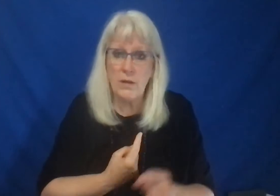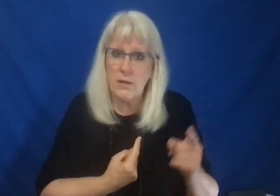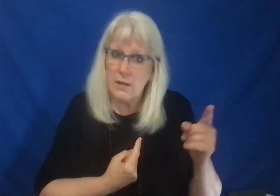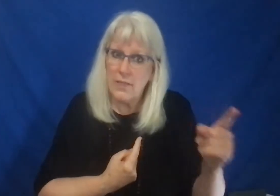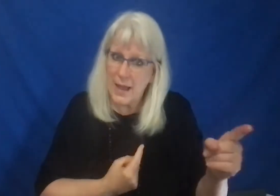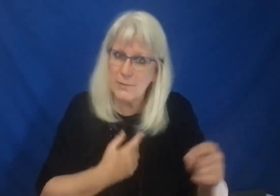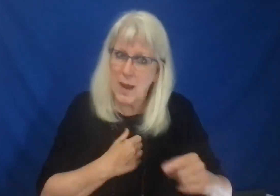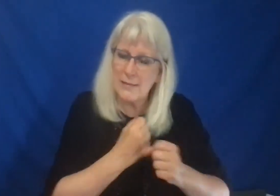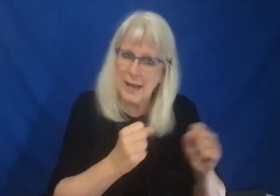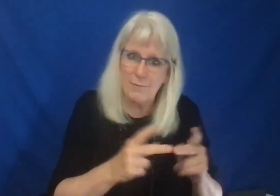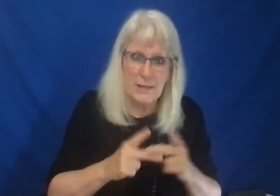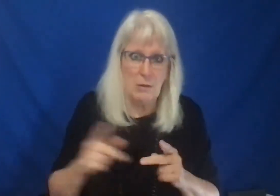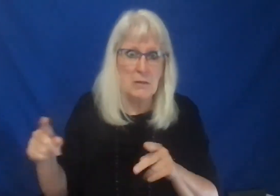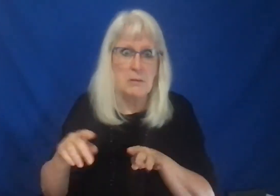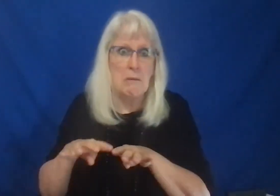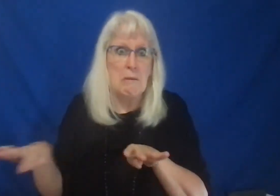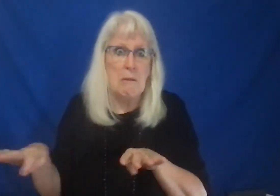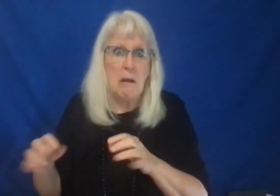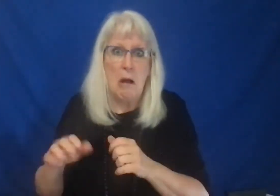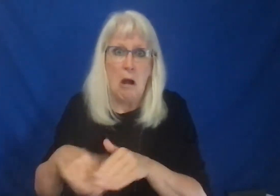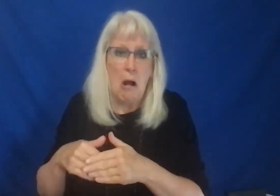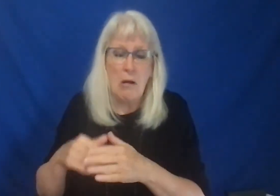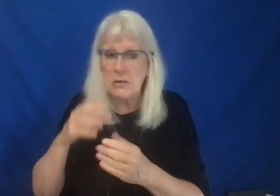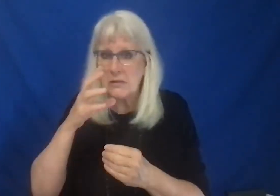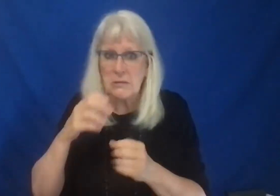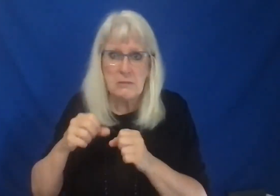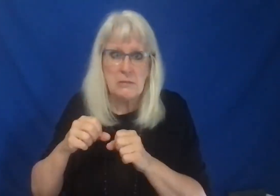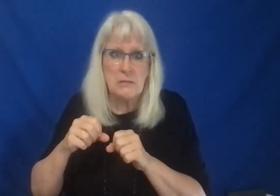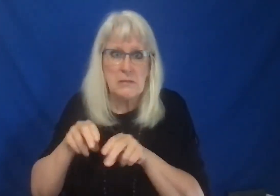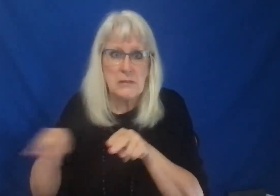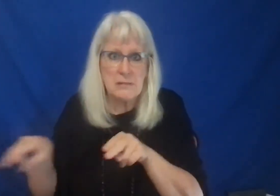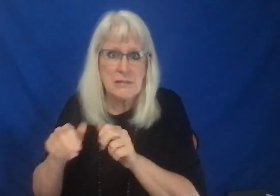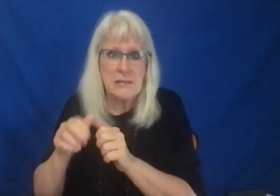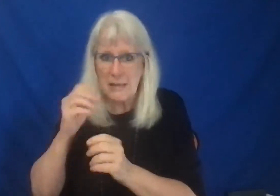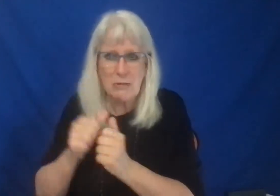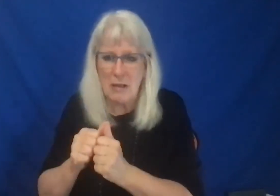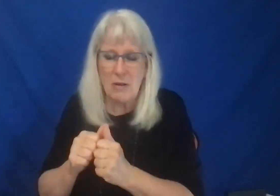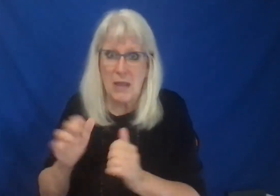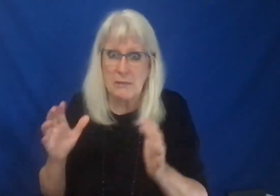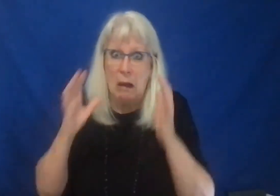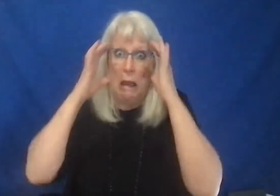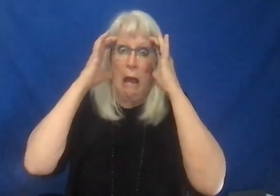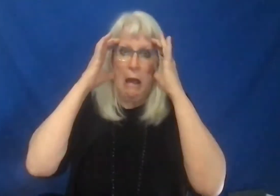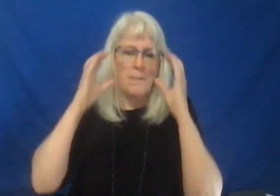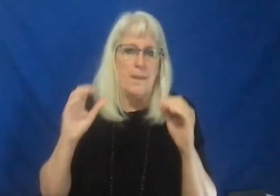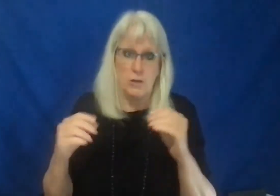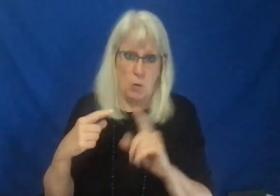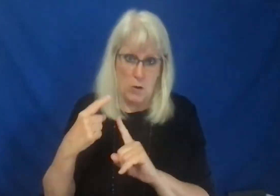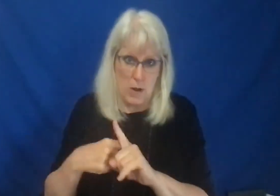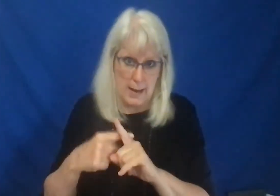learn. And that's, again, where my participation comes in, and my stretching and my growing. And so when we rent places,